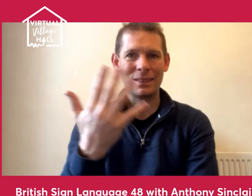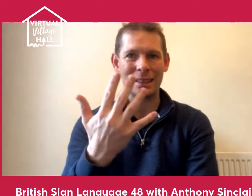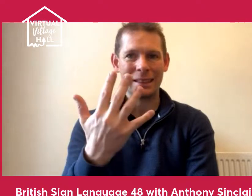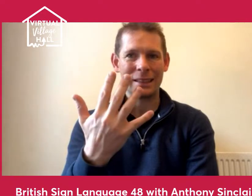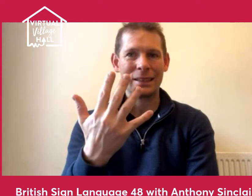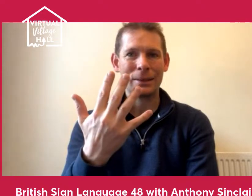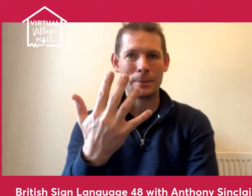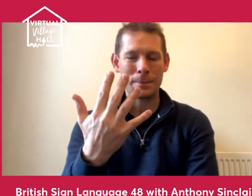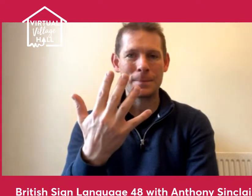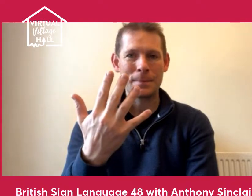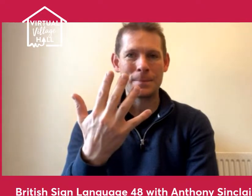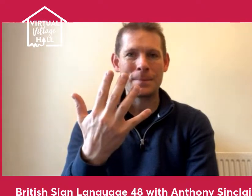15.